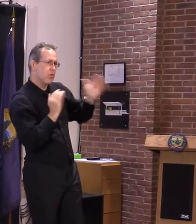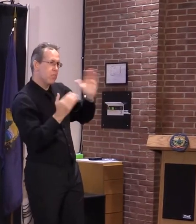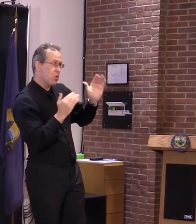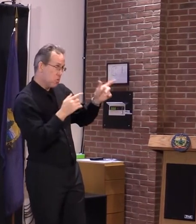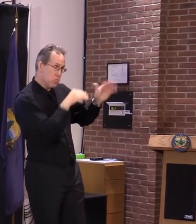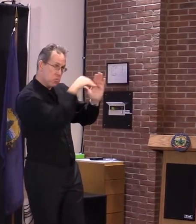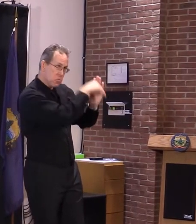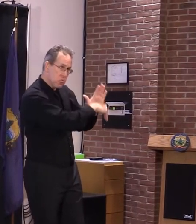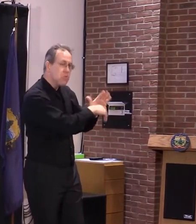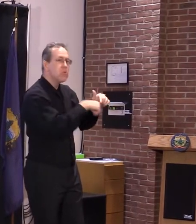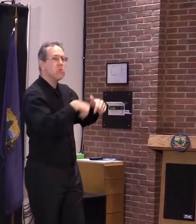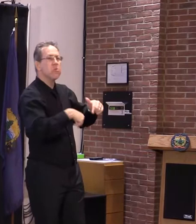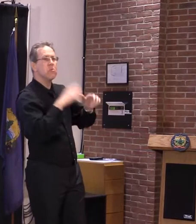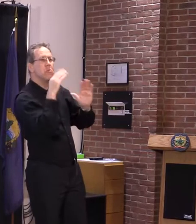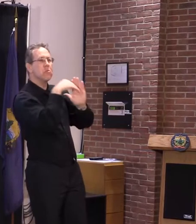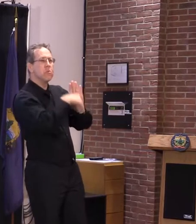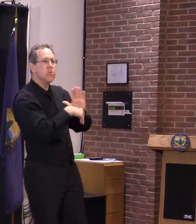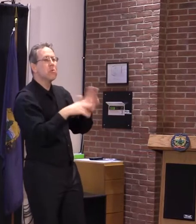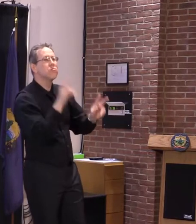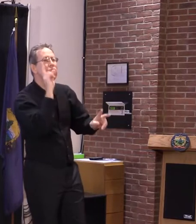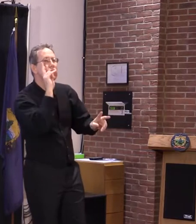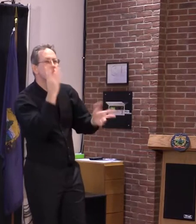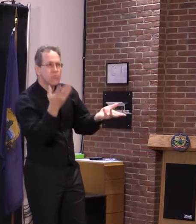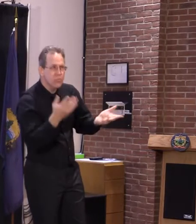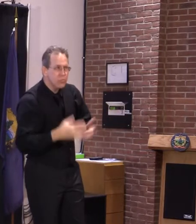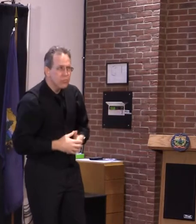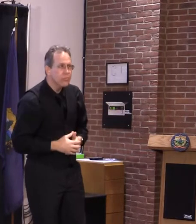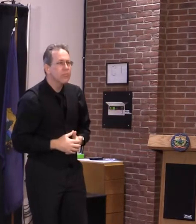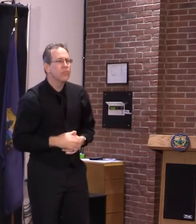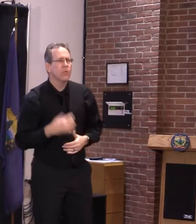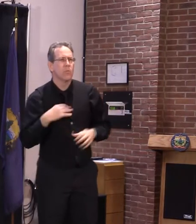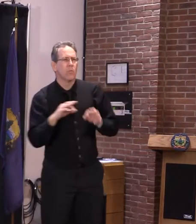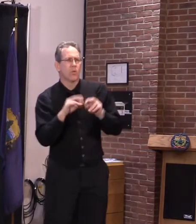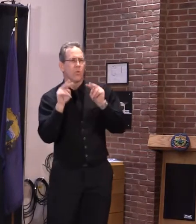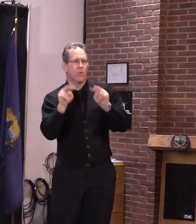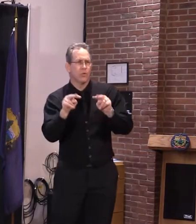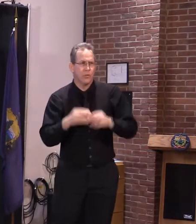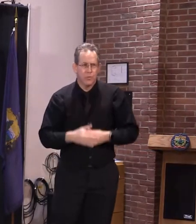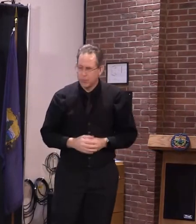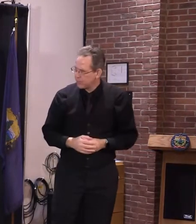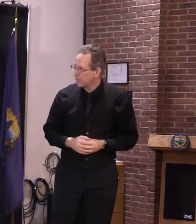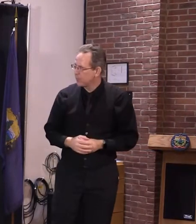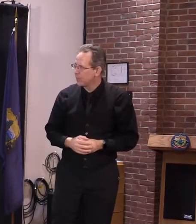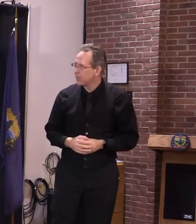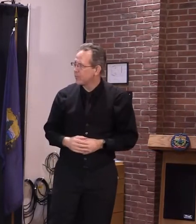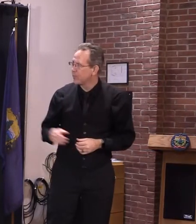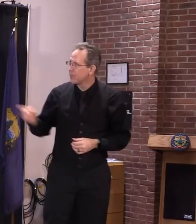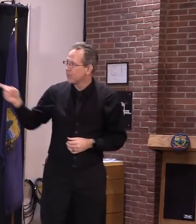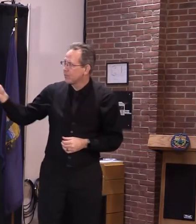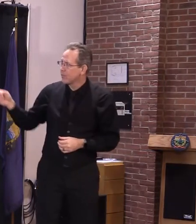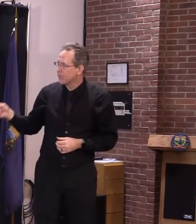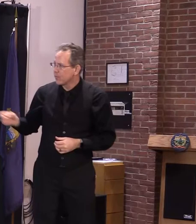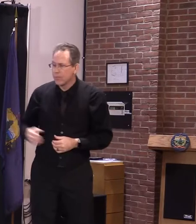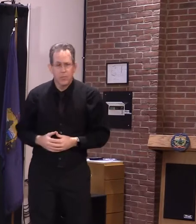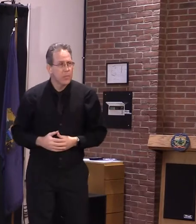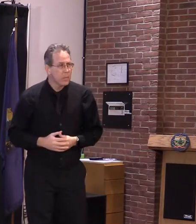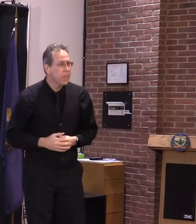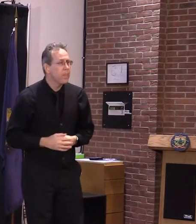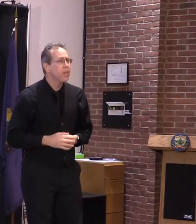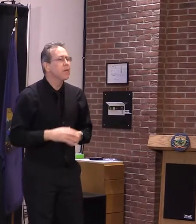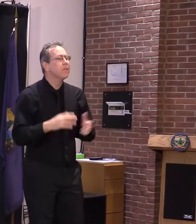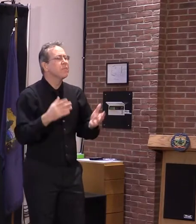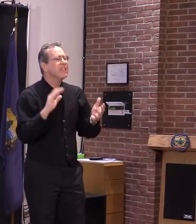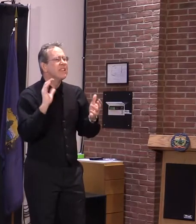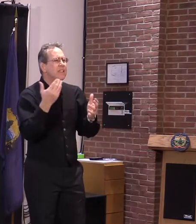a very low level. That's what we'd hope to see, but want to keep a close eye on that. And for the moment, at least in a couple of these jurisdictions, it does seem like their cases are plateauing